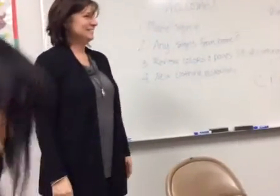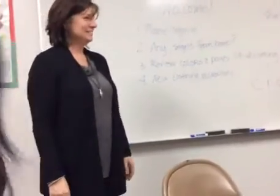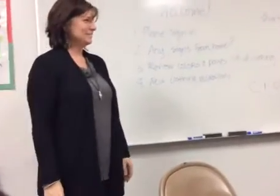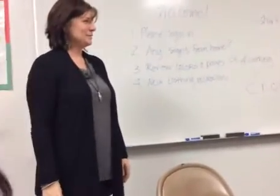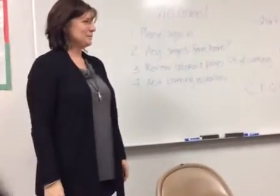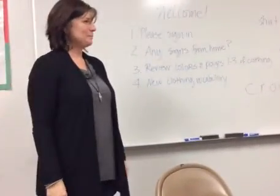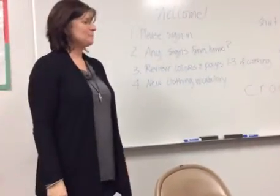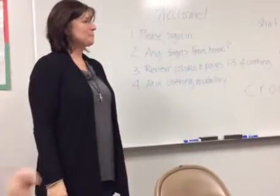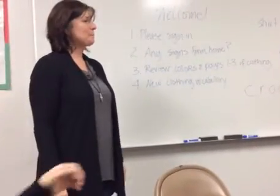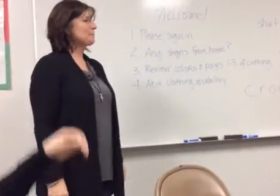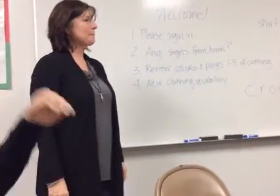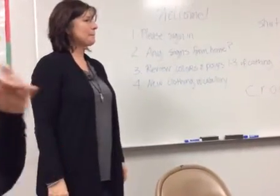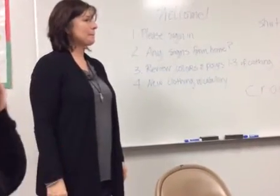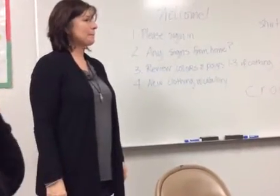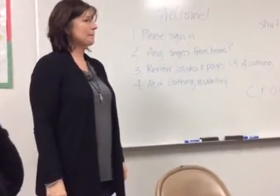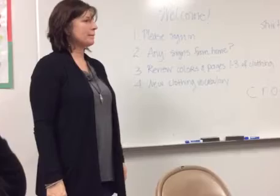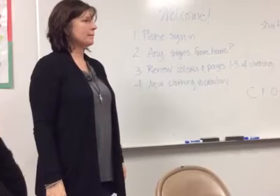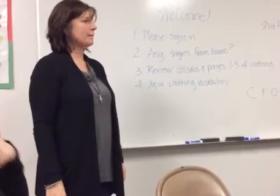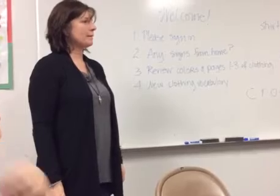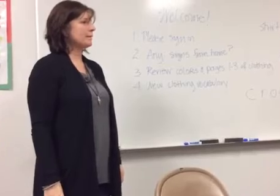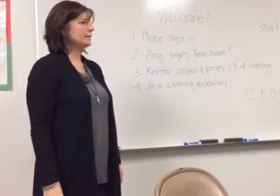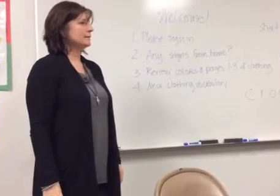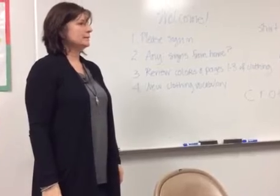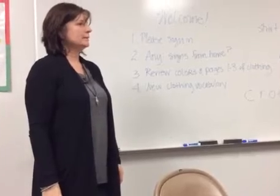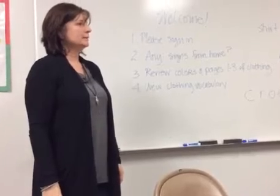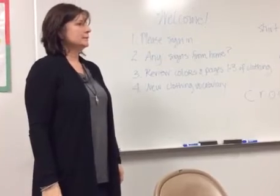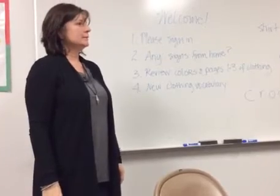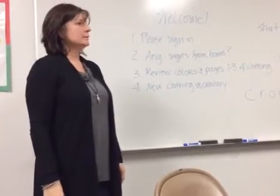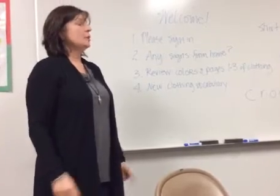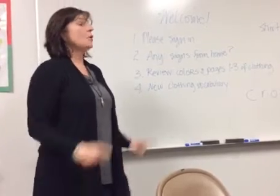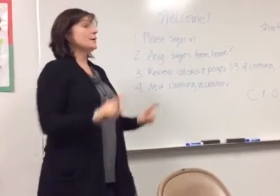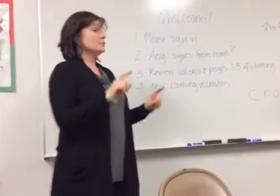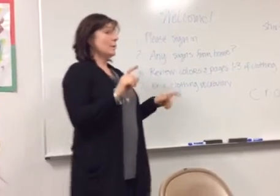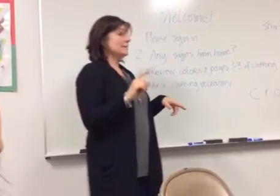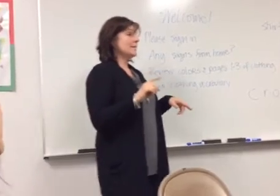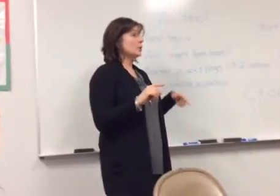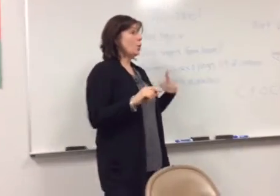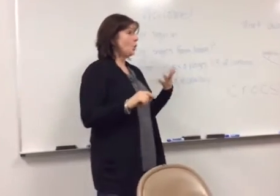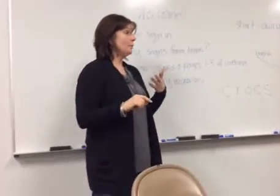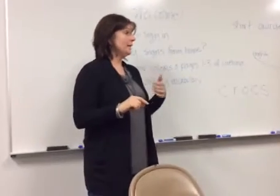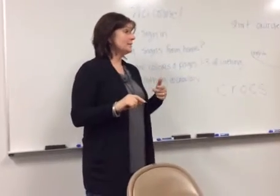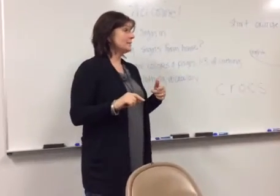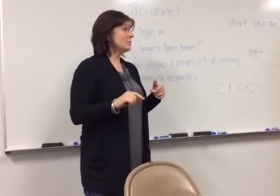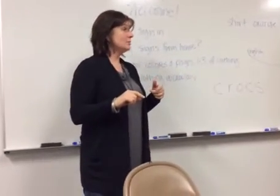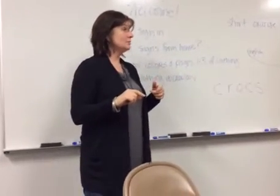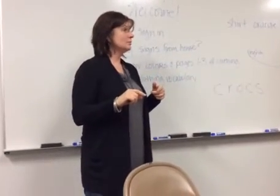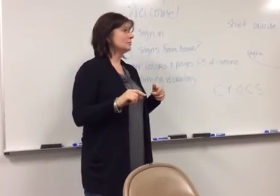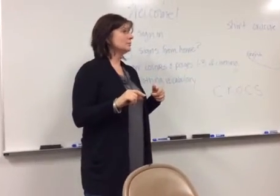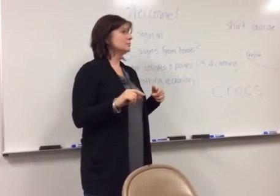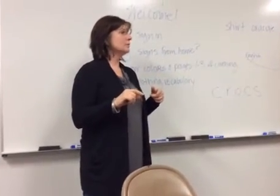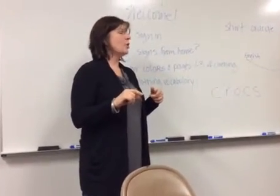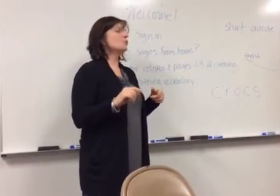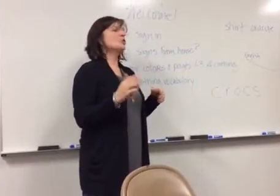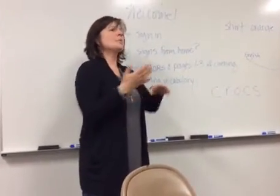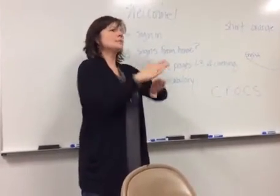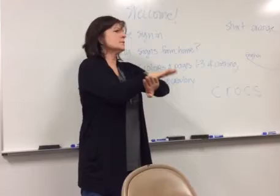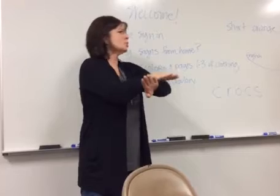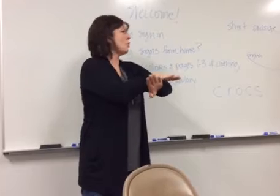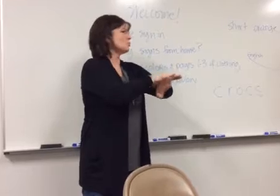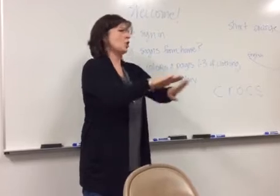Alicia, he said that don't play in the snow, something like that. How do you say? Okay, you want to say go play in the snow? No, don't play. Oh, don't. This is don't.